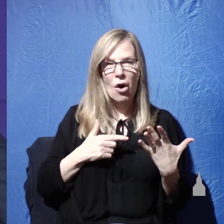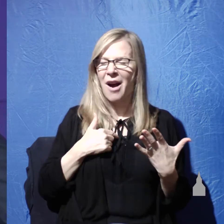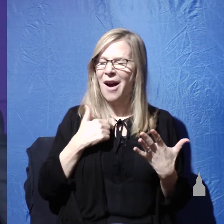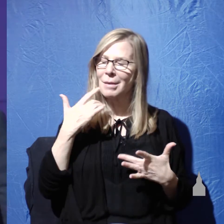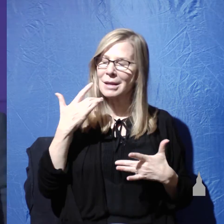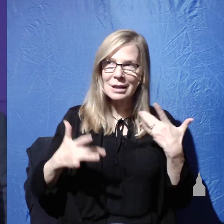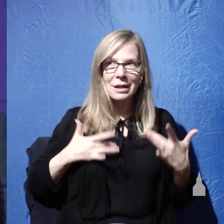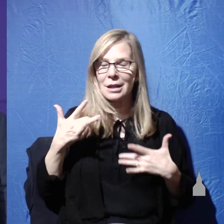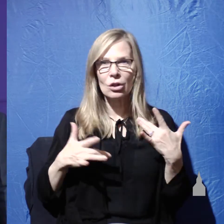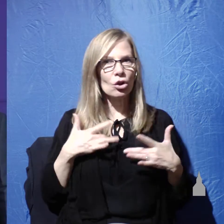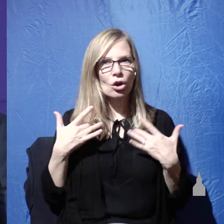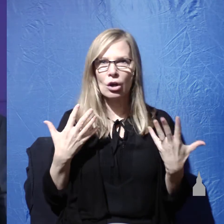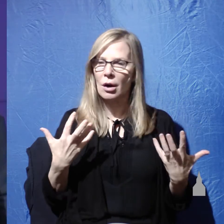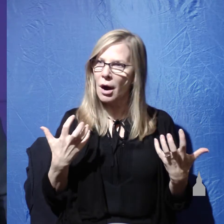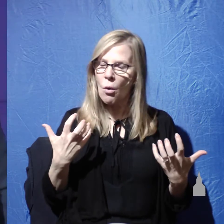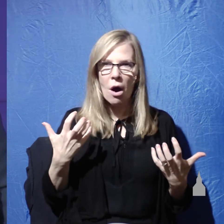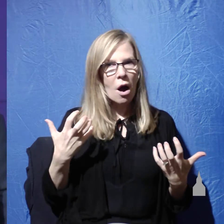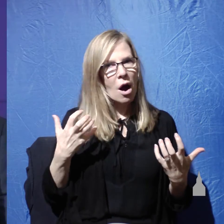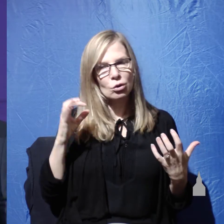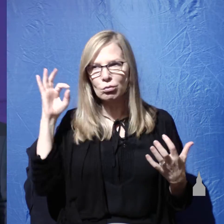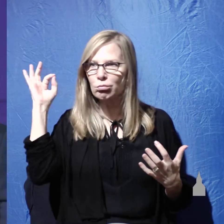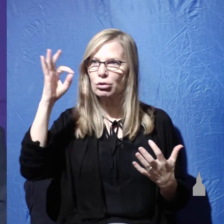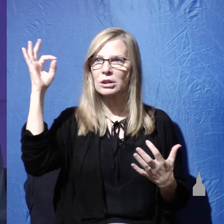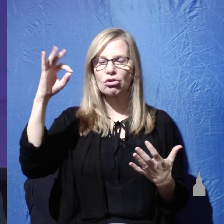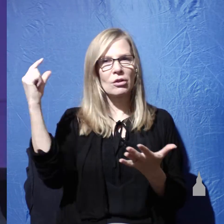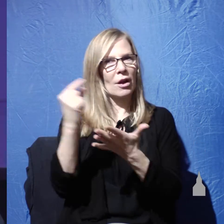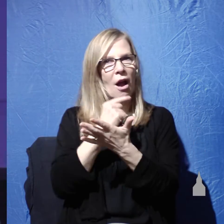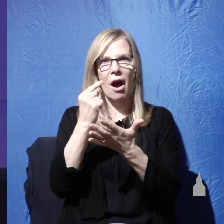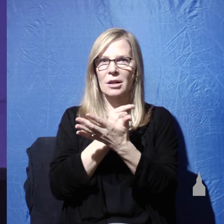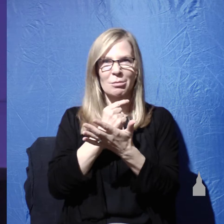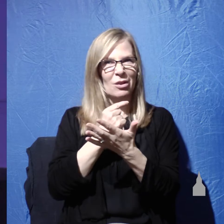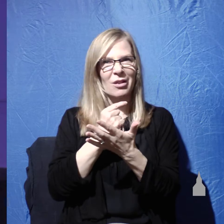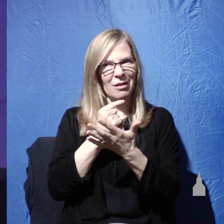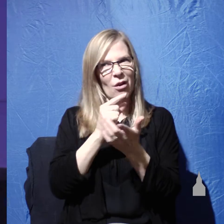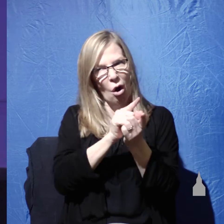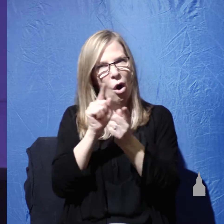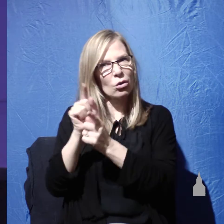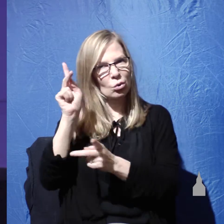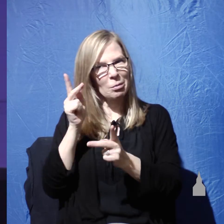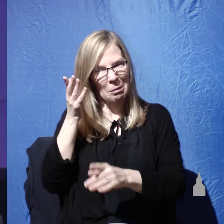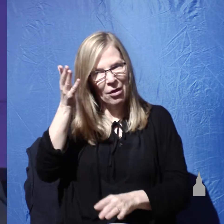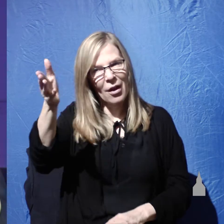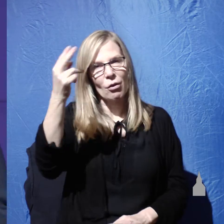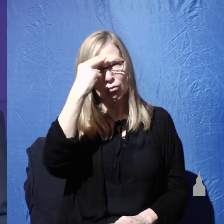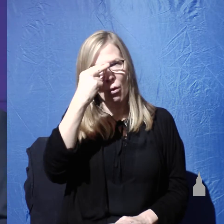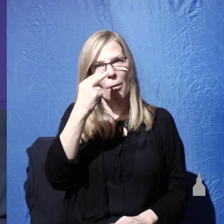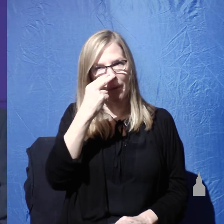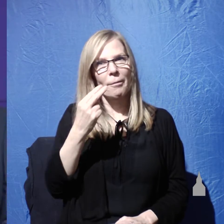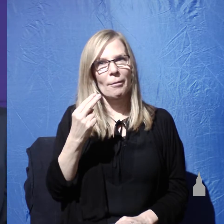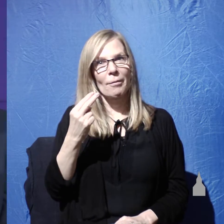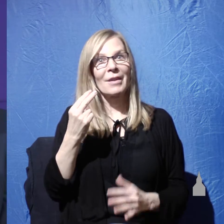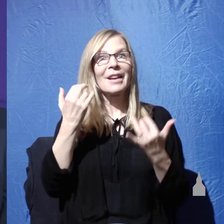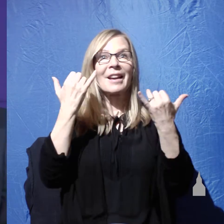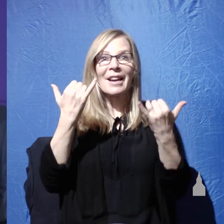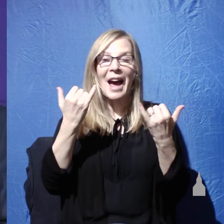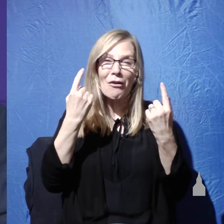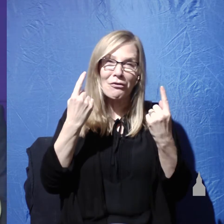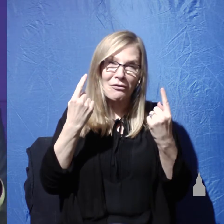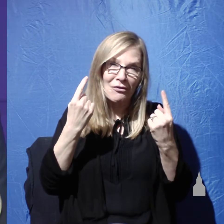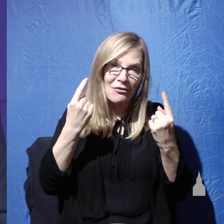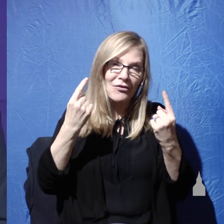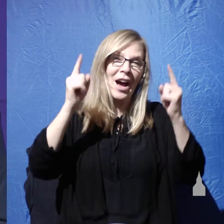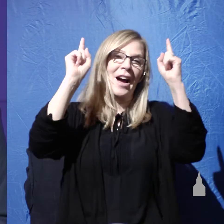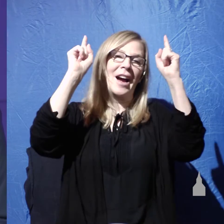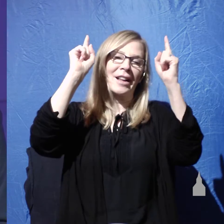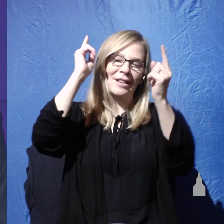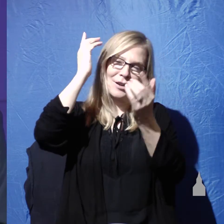"I am eager. I am eager to preach the gospel to you also who are in Rome." And now that he's arrived, now that